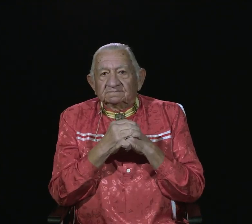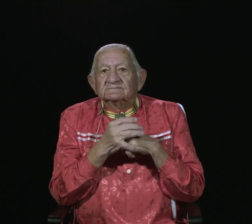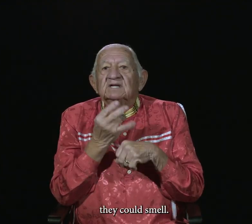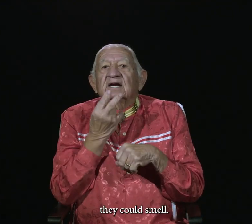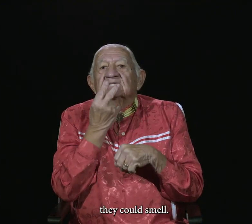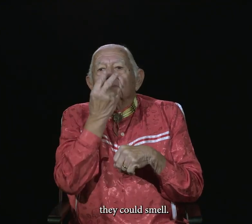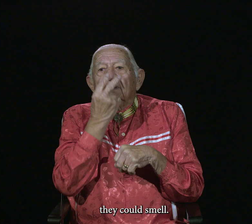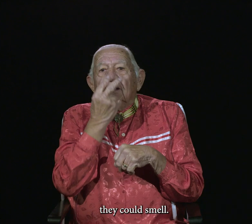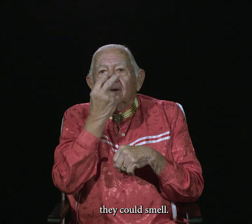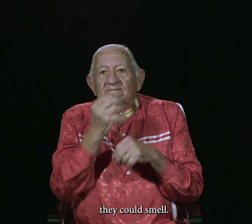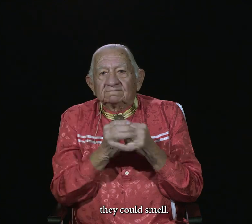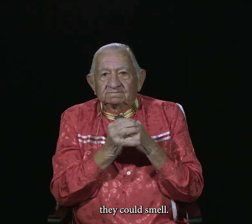They could smell